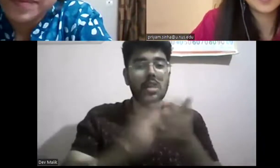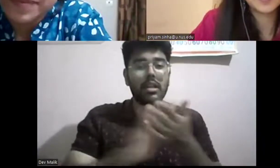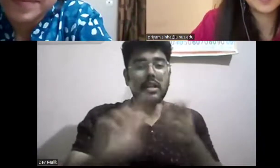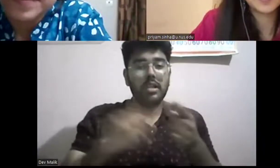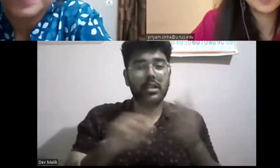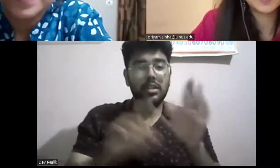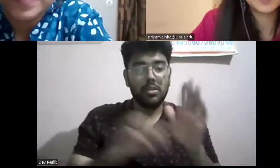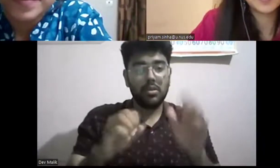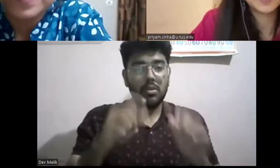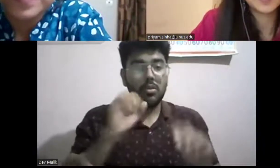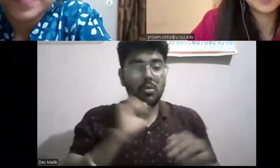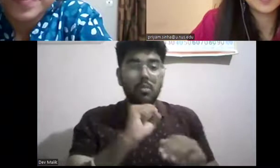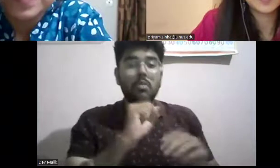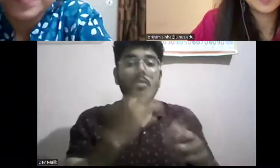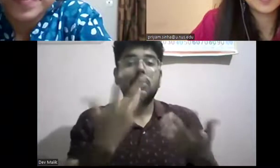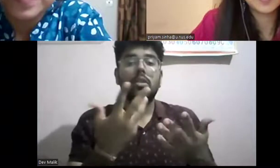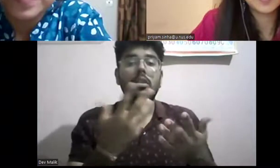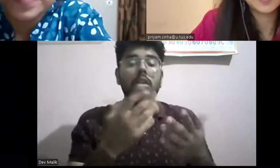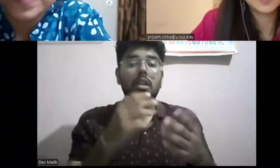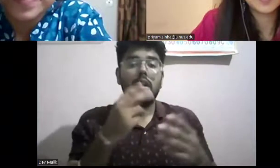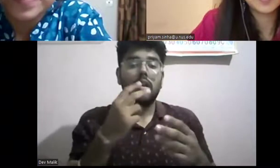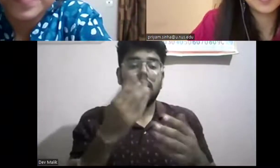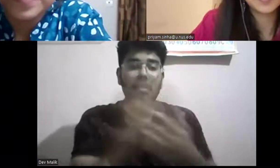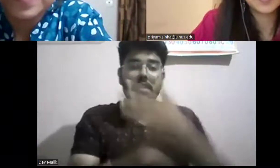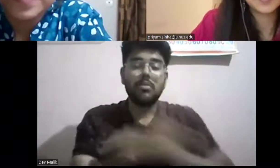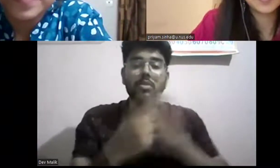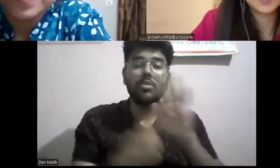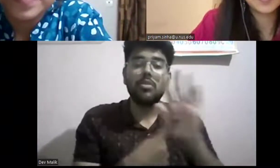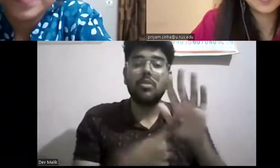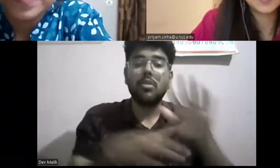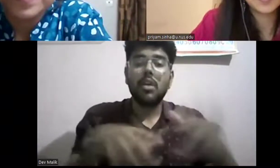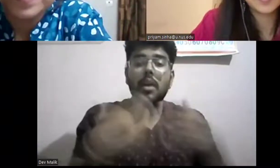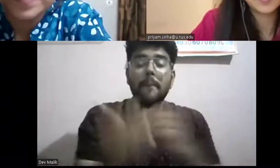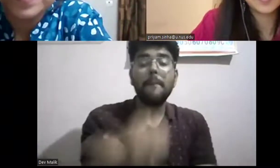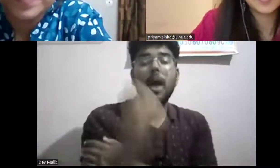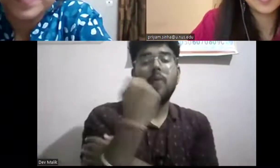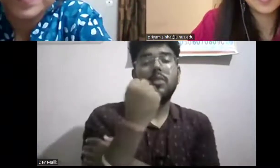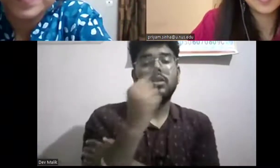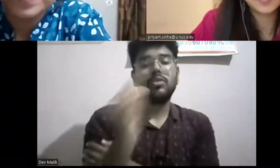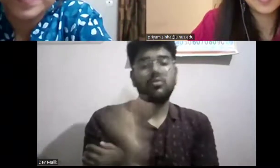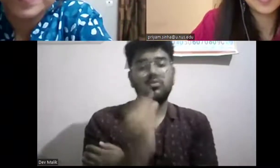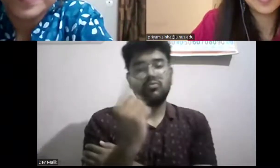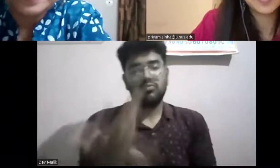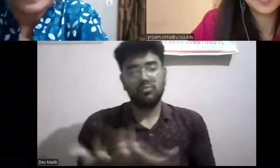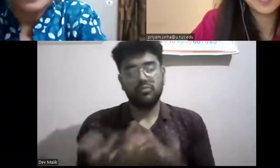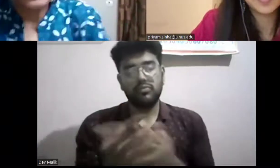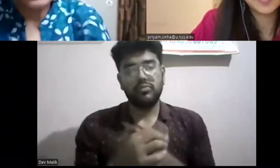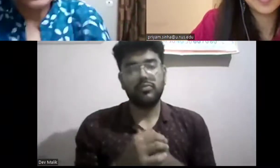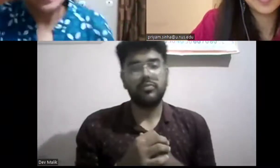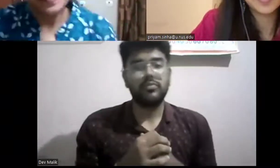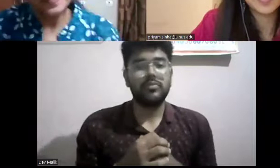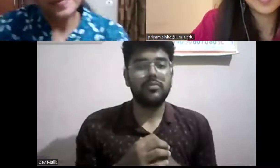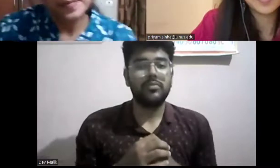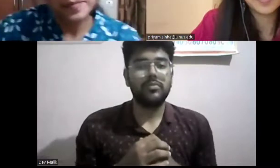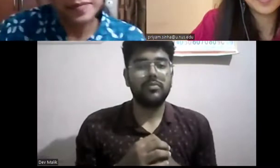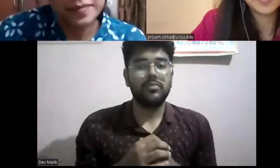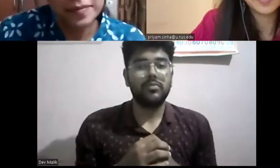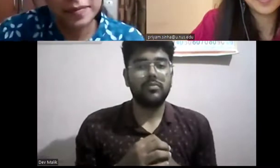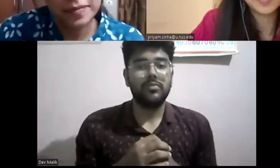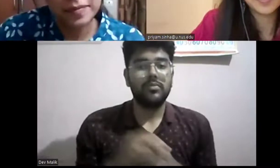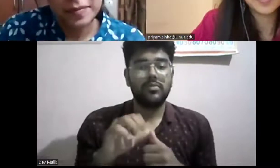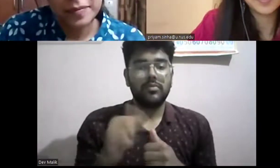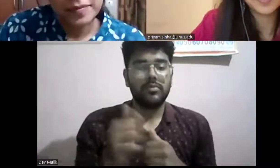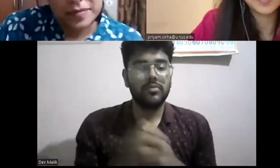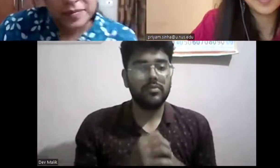too, his disability is used as a power, as I guess sir was also asking this question, somebody in the chat